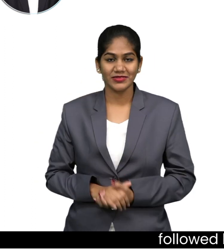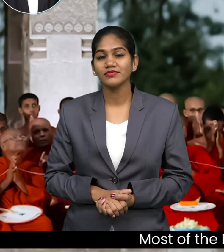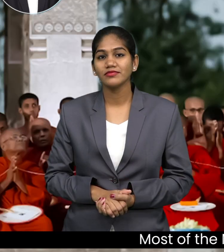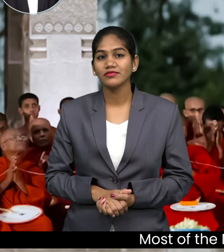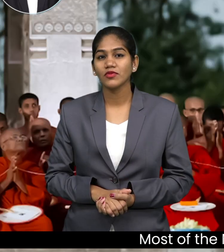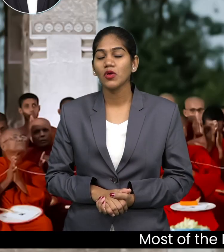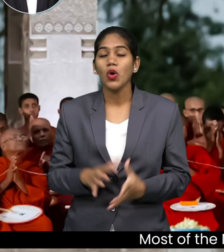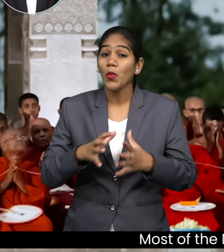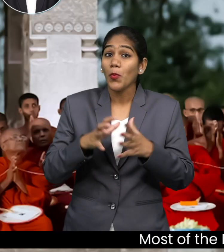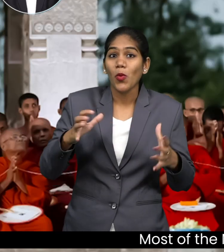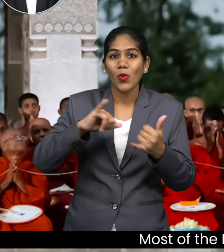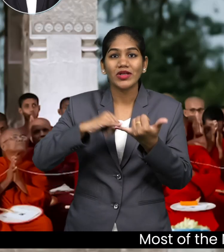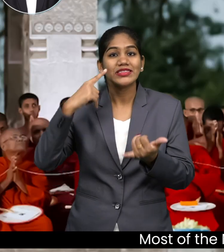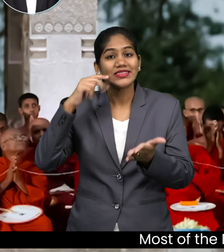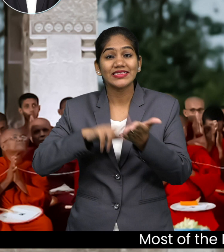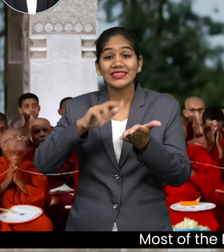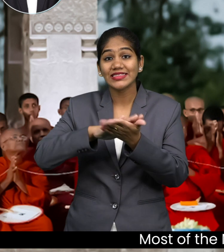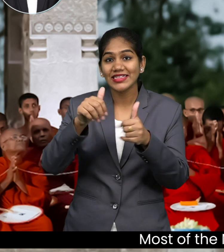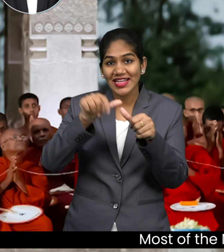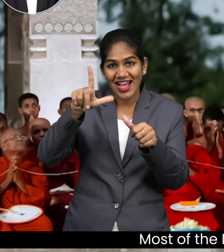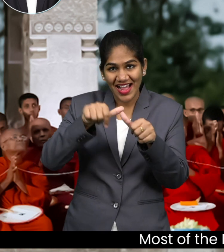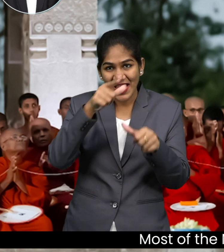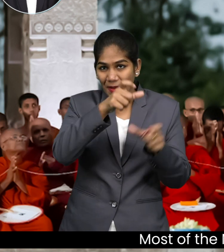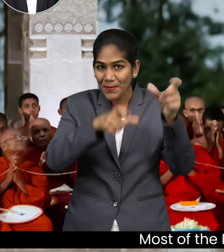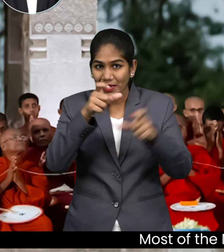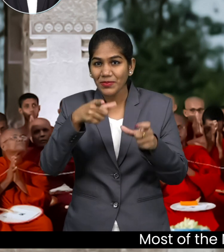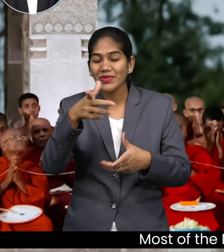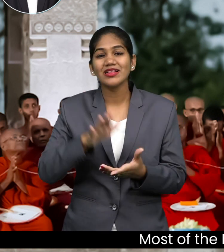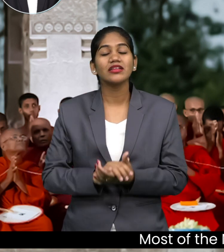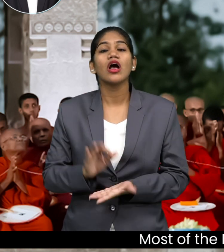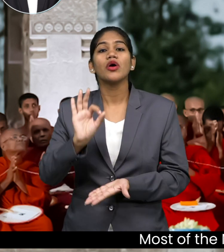Most of the Nala people are Buddhist.